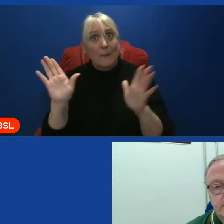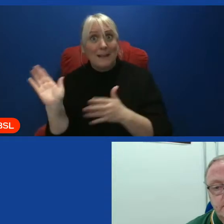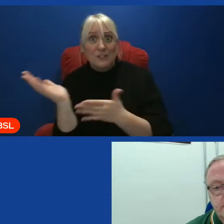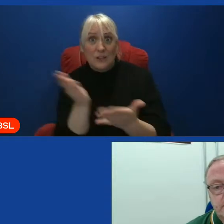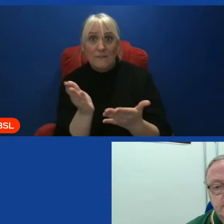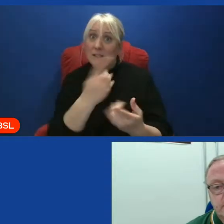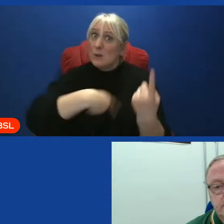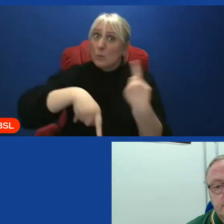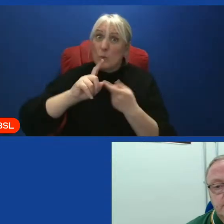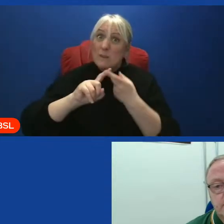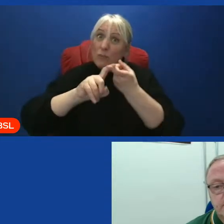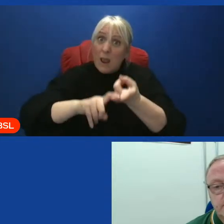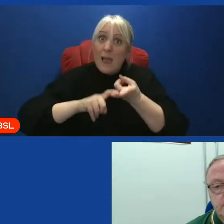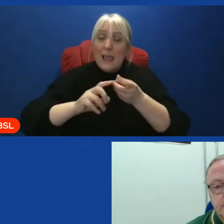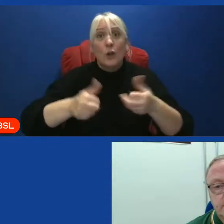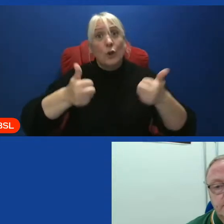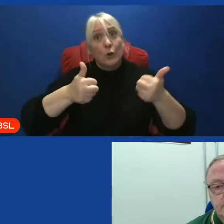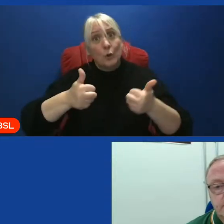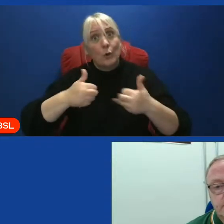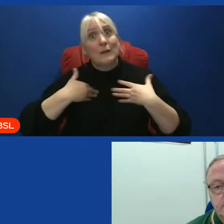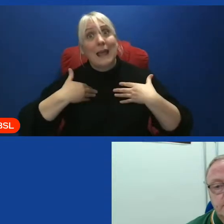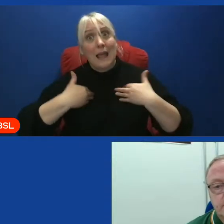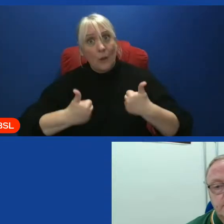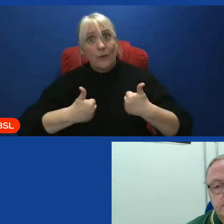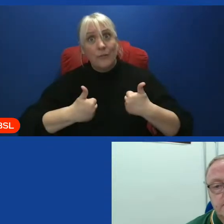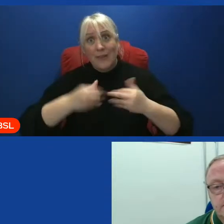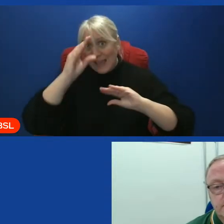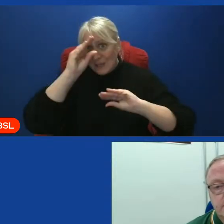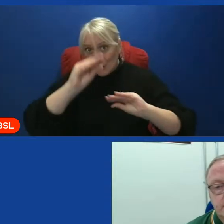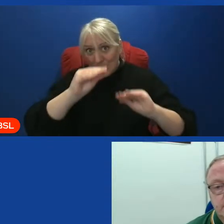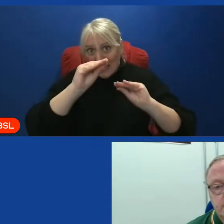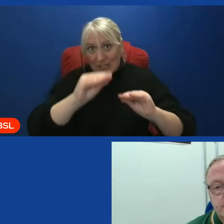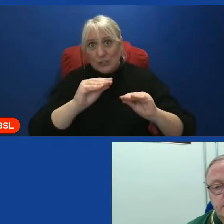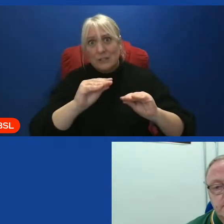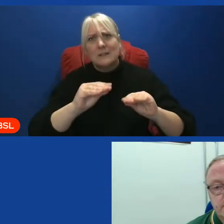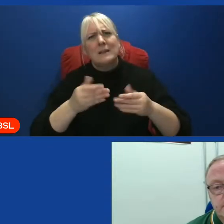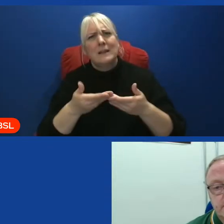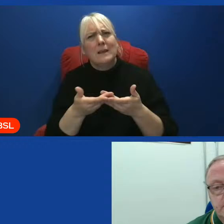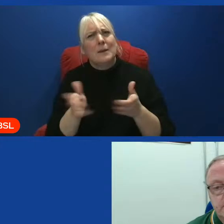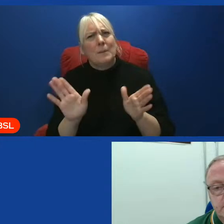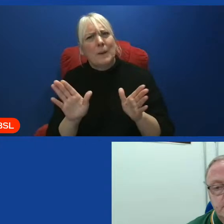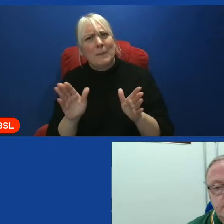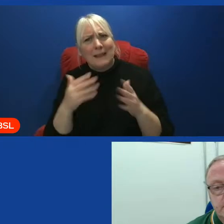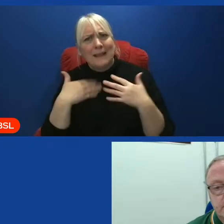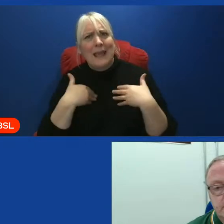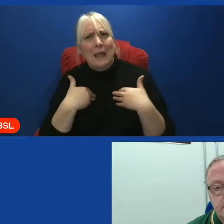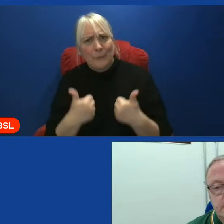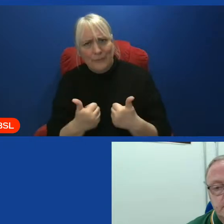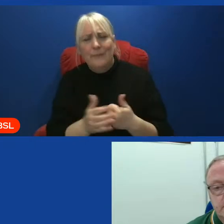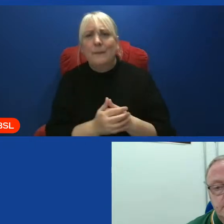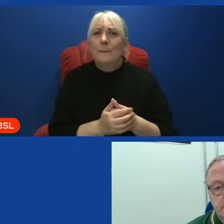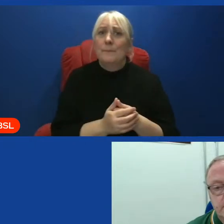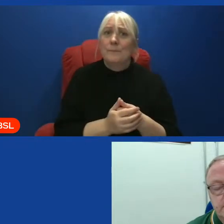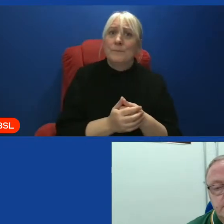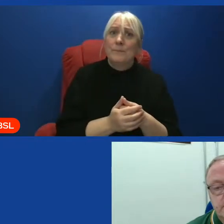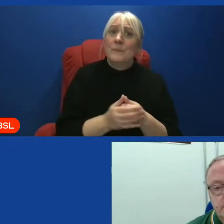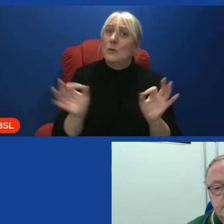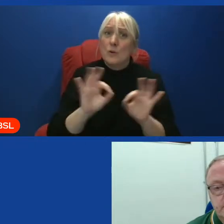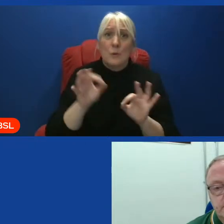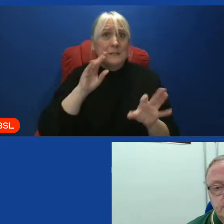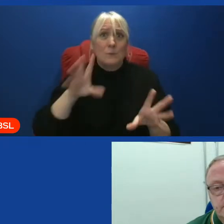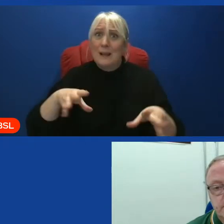good quality education and affordable childcare. Widening inequality benefits nobody except the